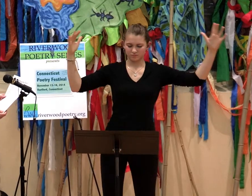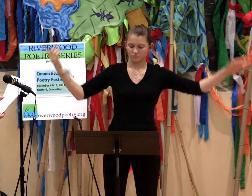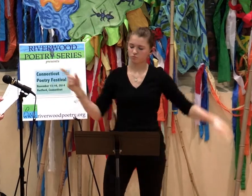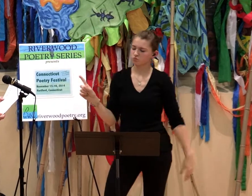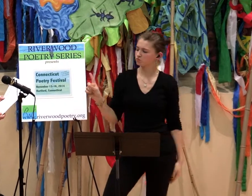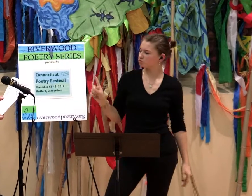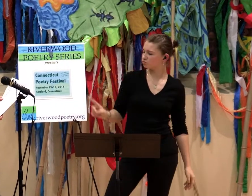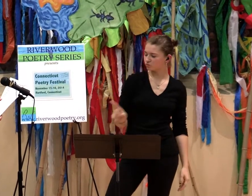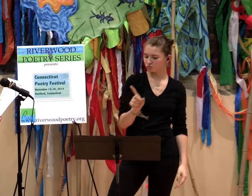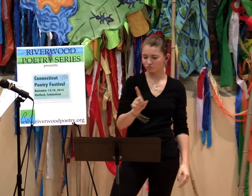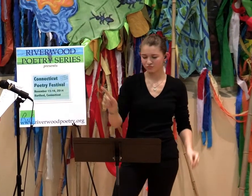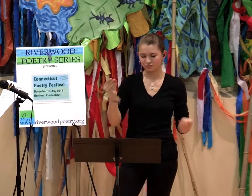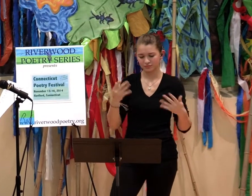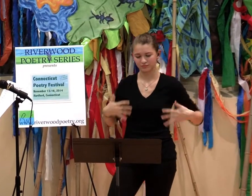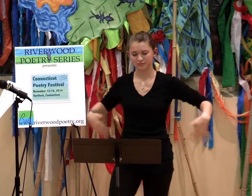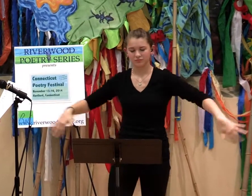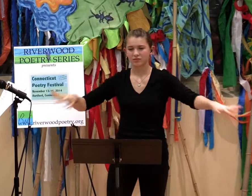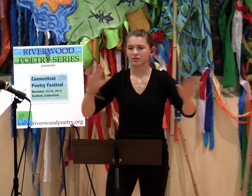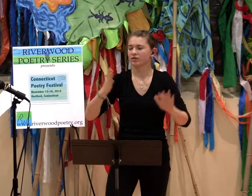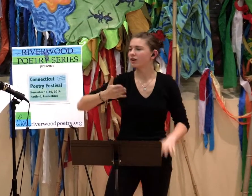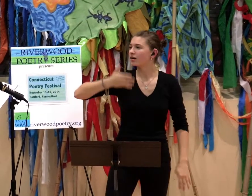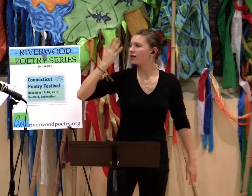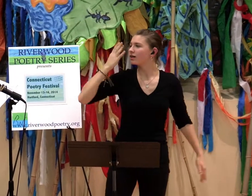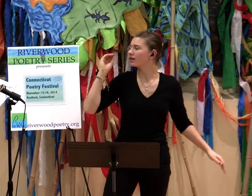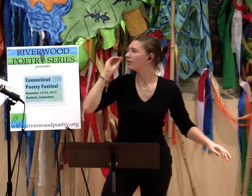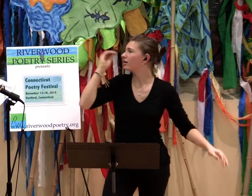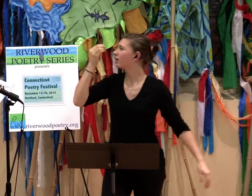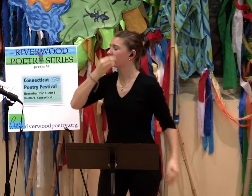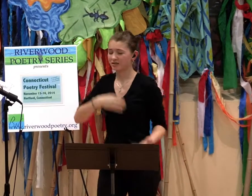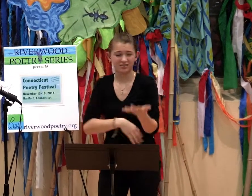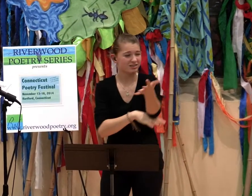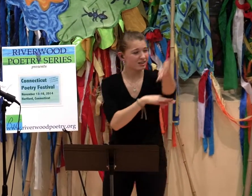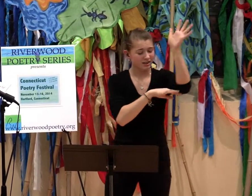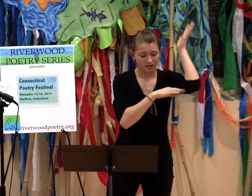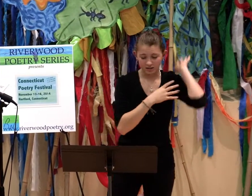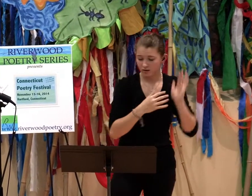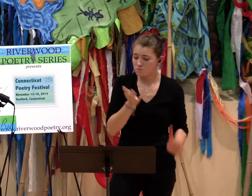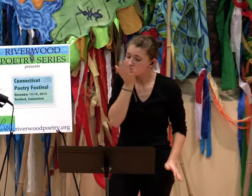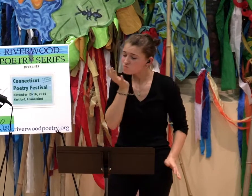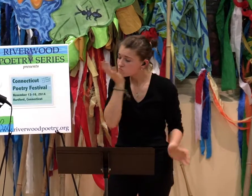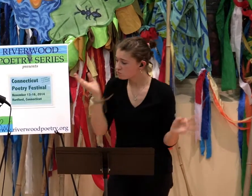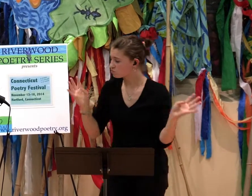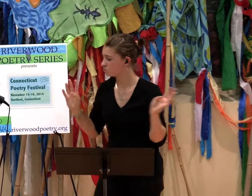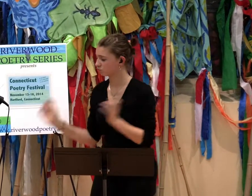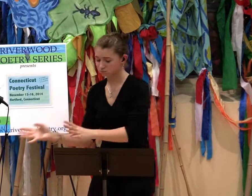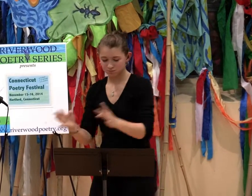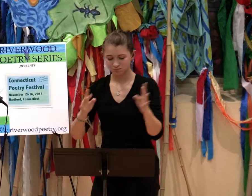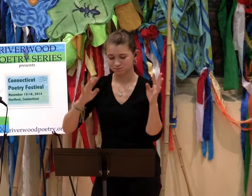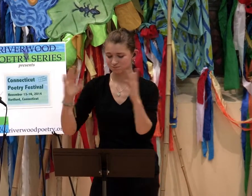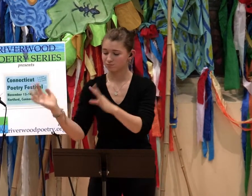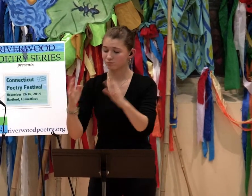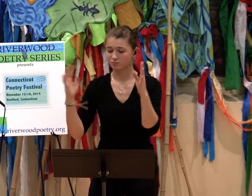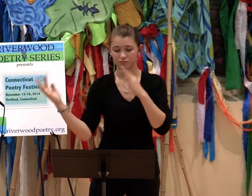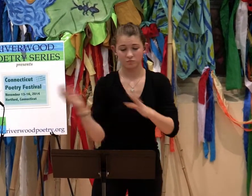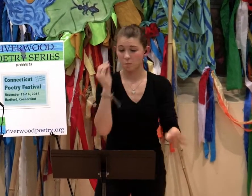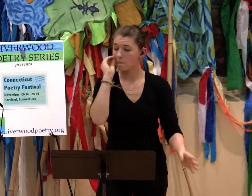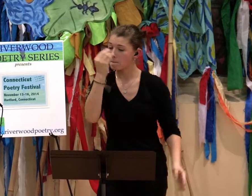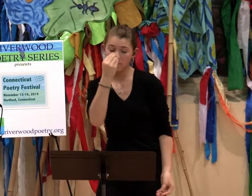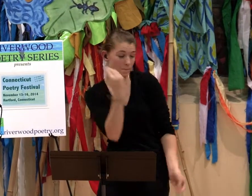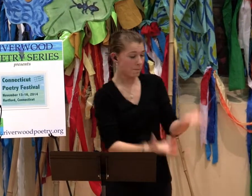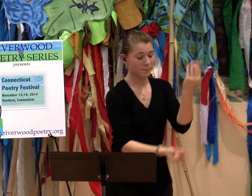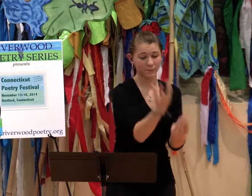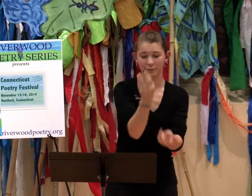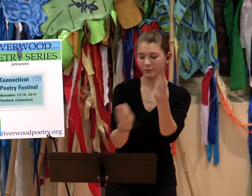Ripple of thoughts wandering in the field, the scent of marigold and pine, like a gift of